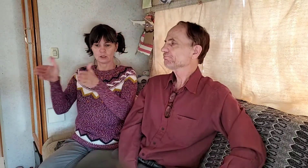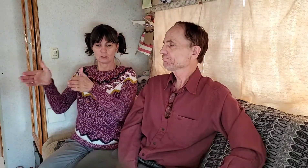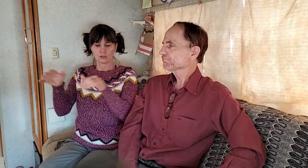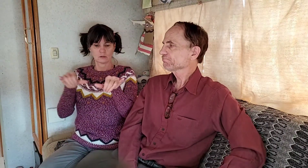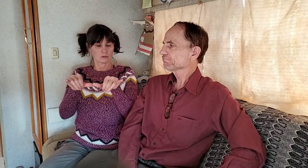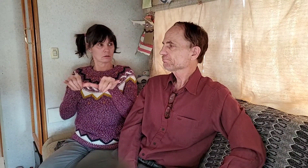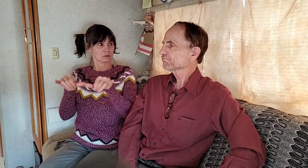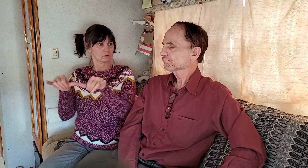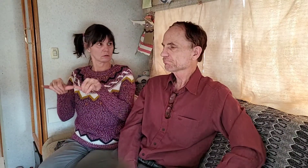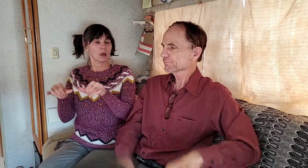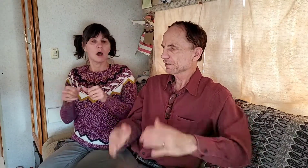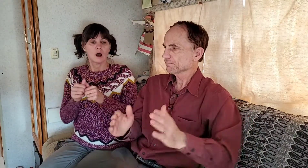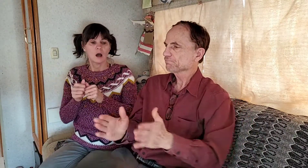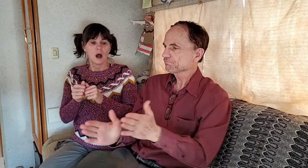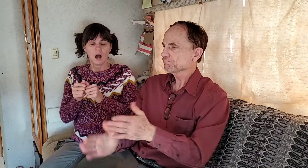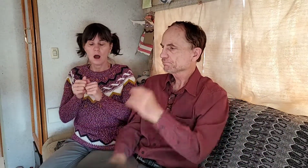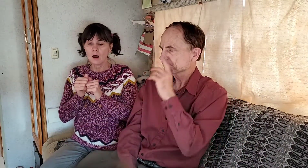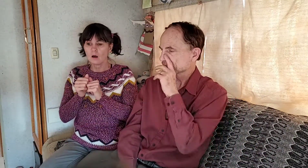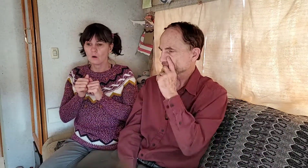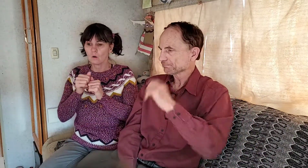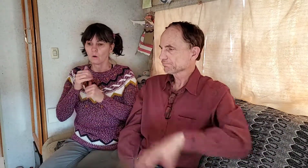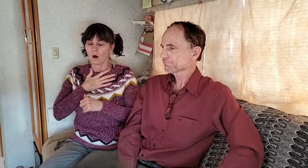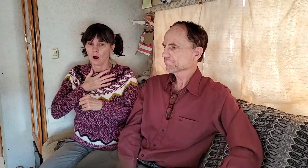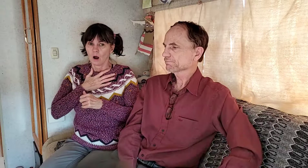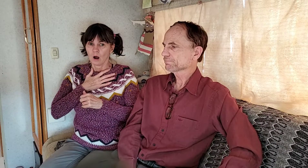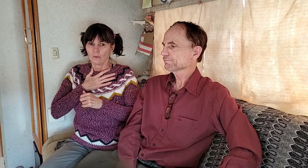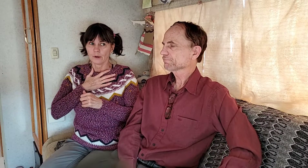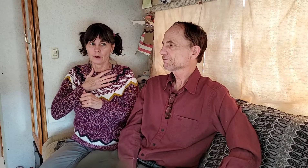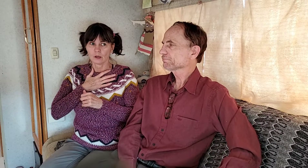measured? Yeah. Oh, but